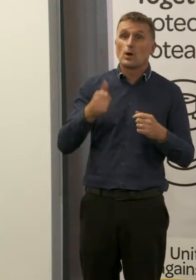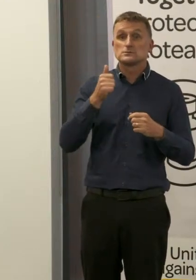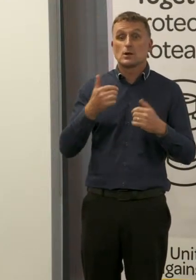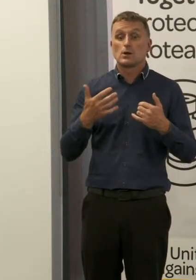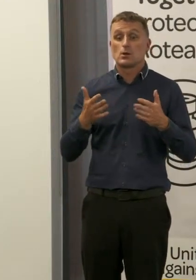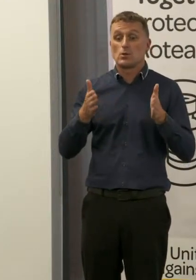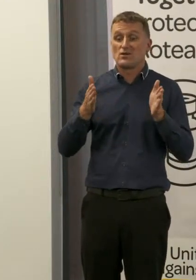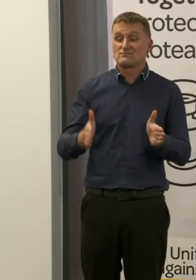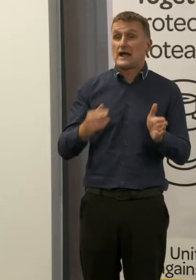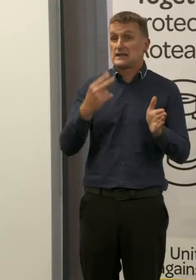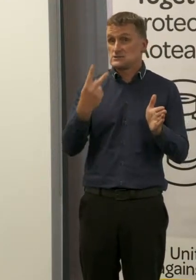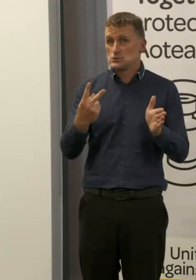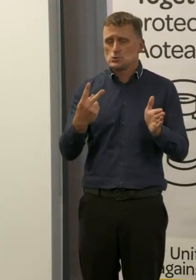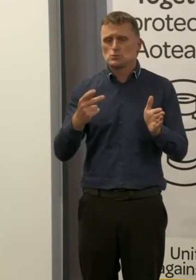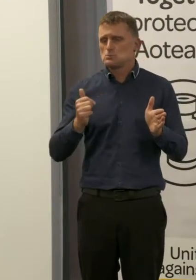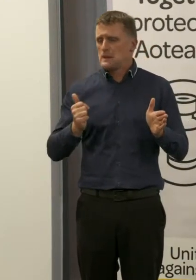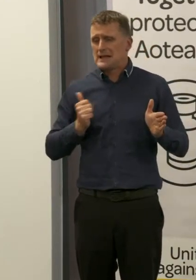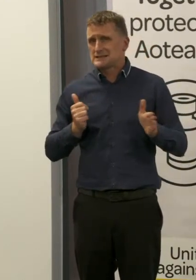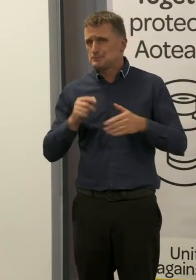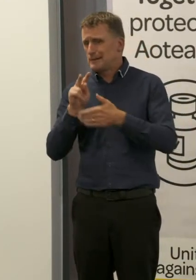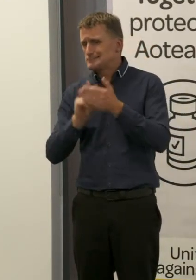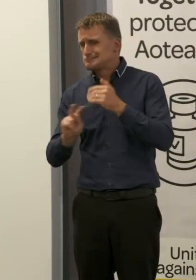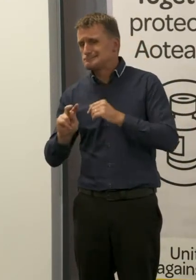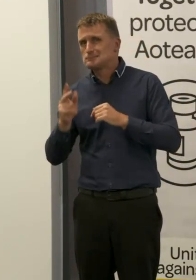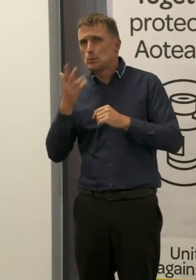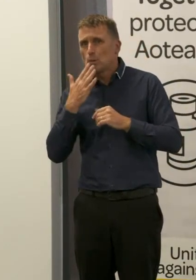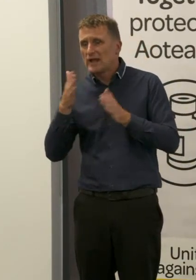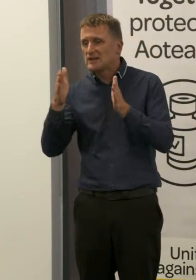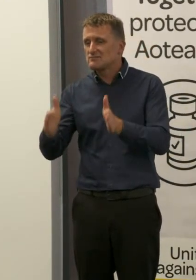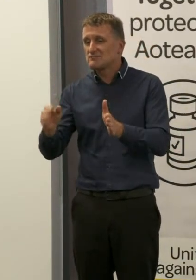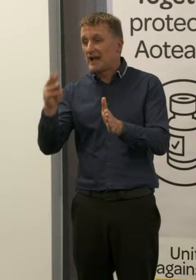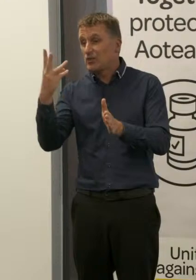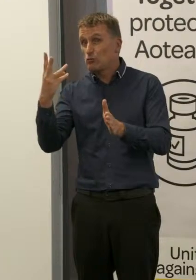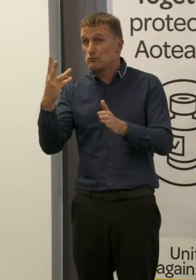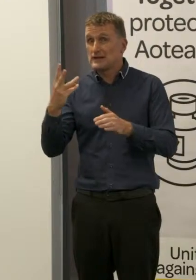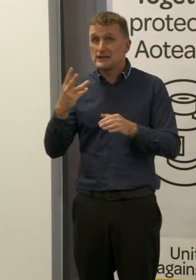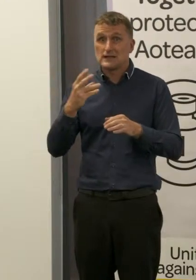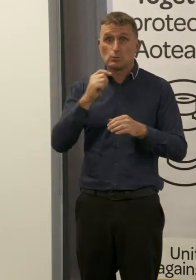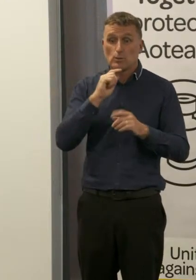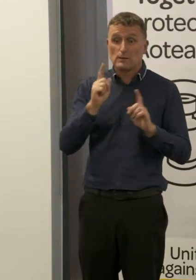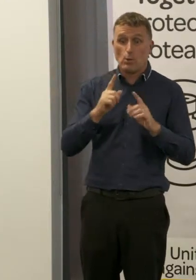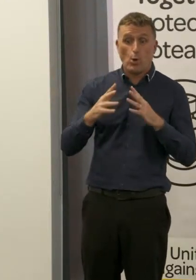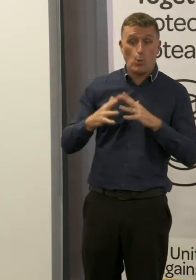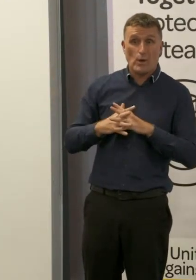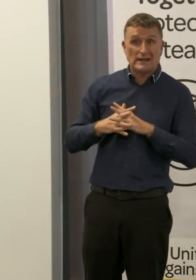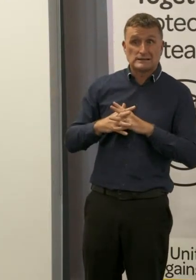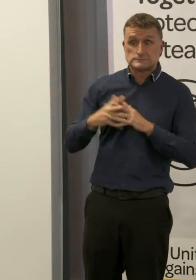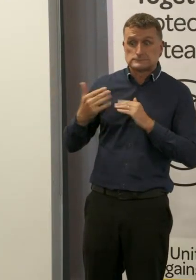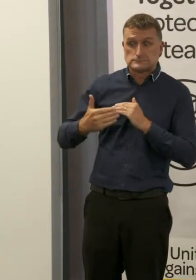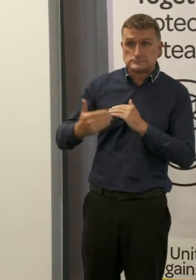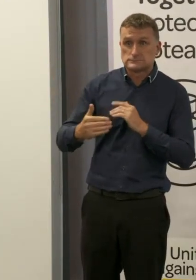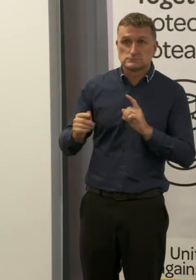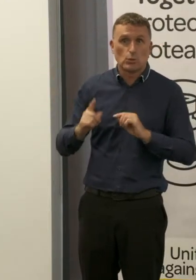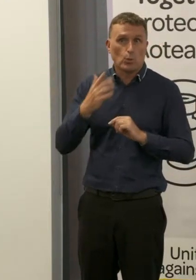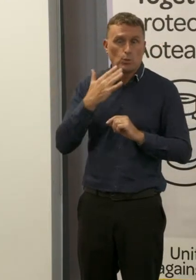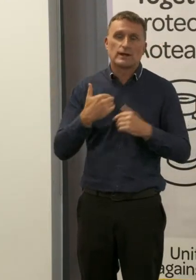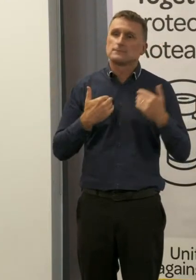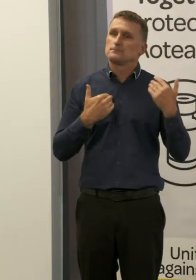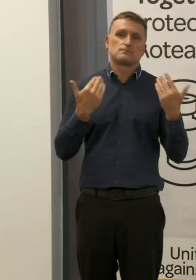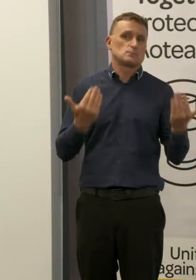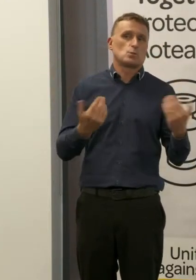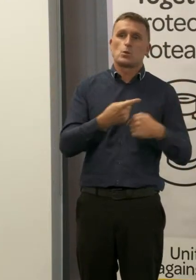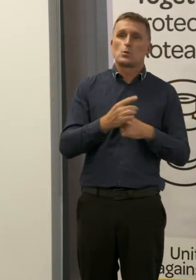very dependent. Is it weeks? Is it a week? No, I don't have any idea. But rest assured, we'll